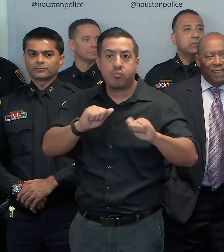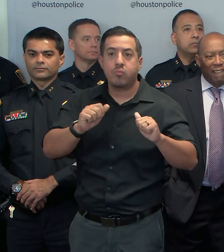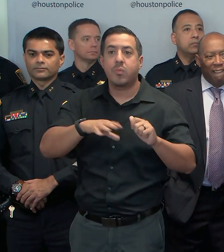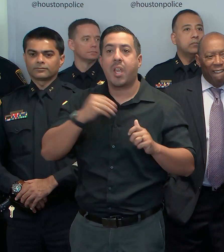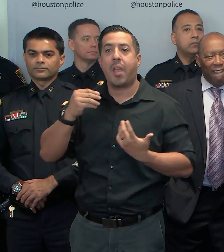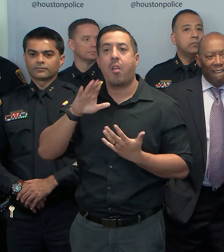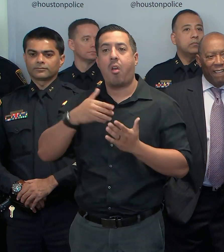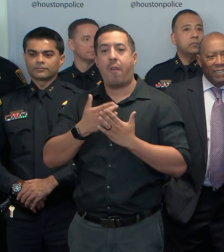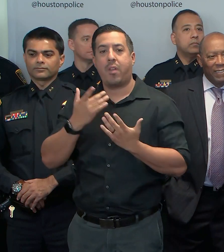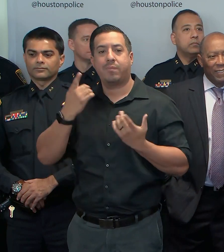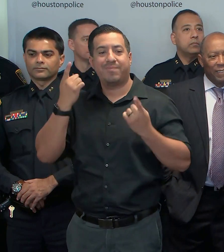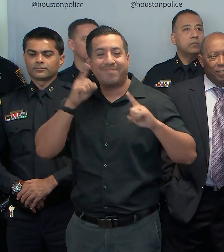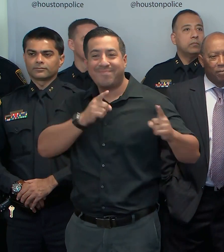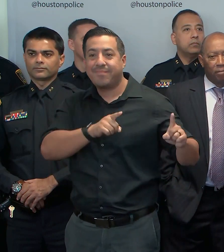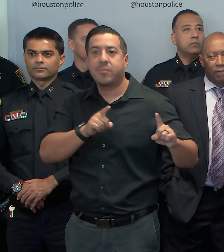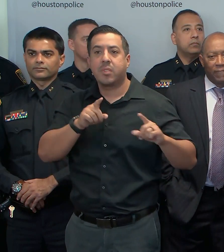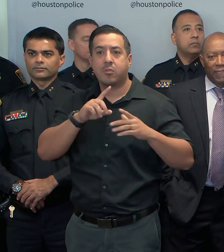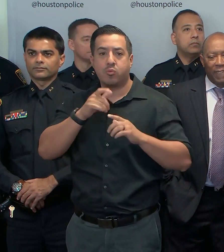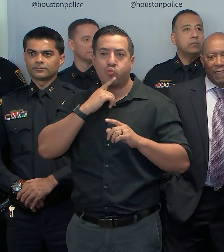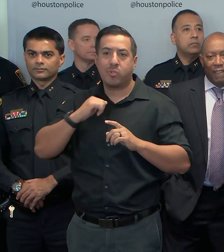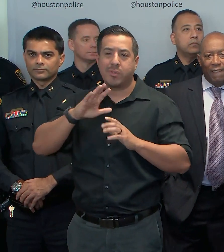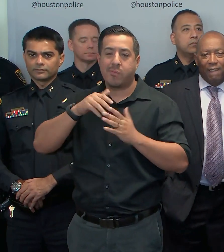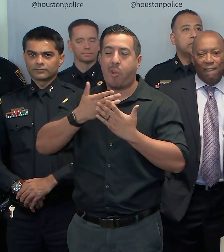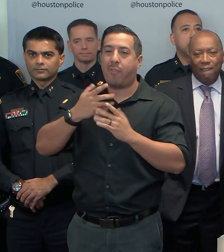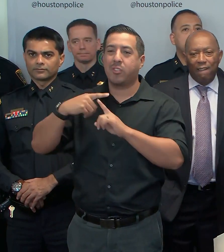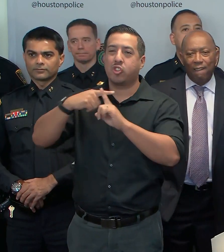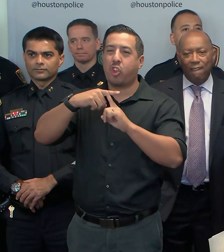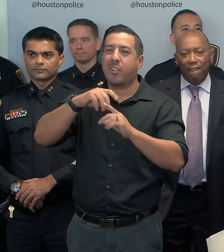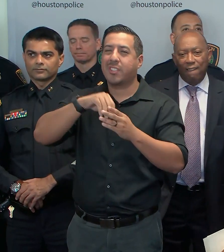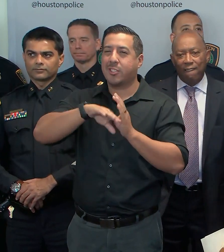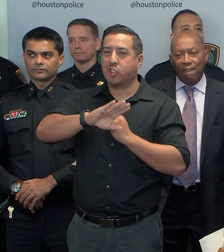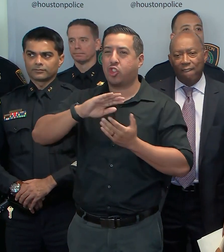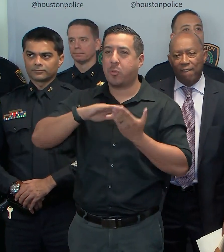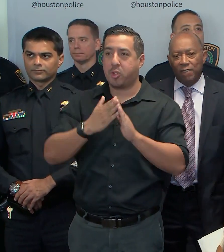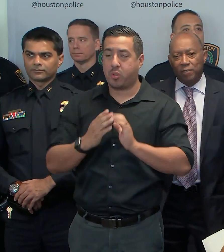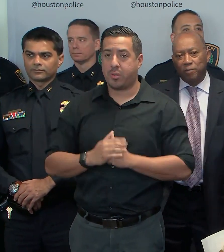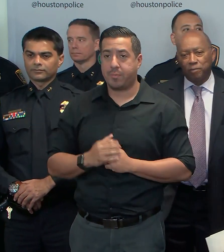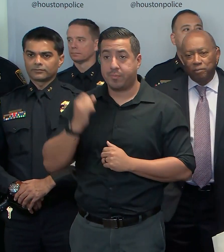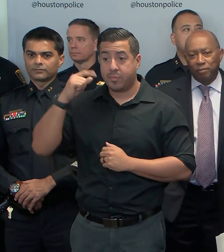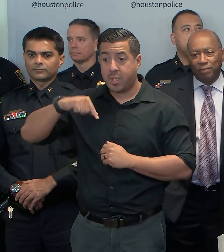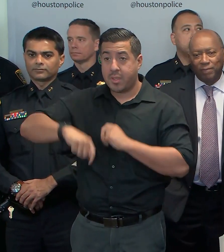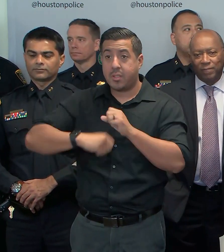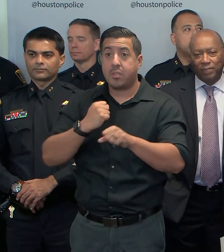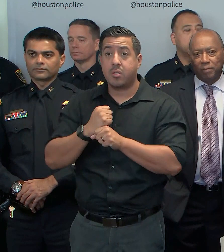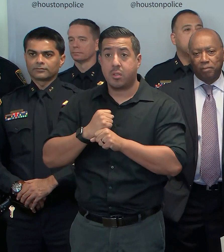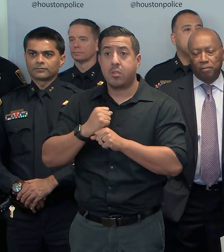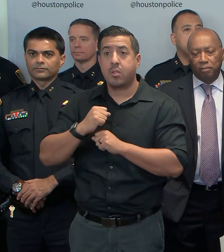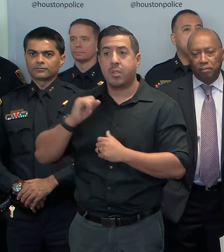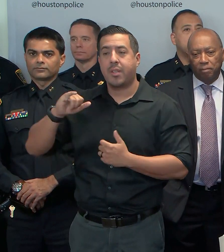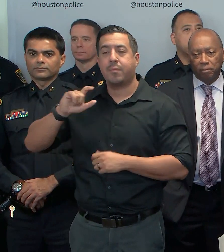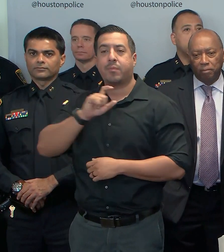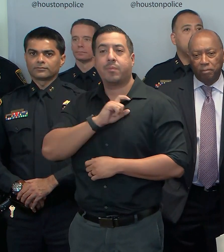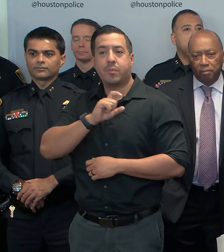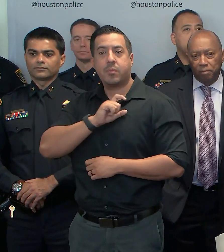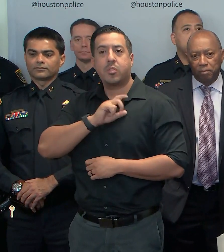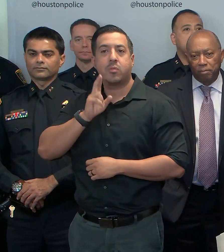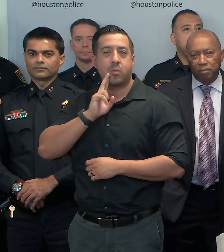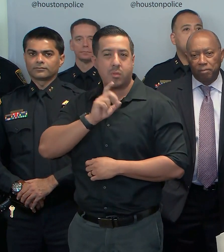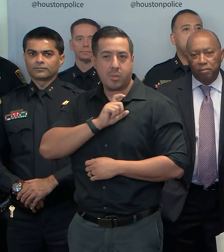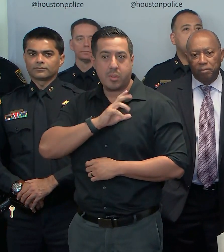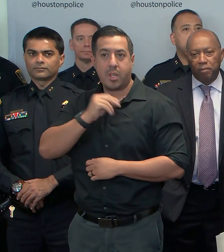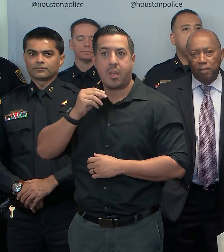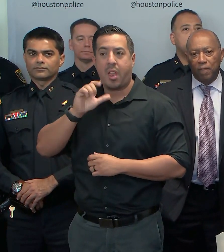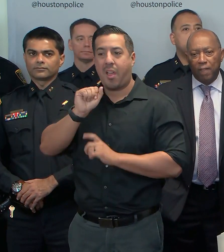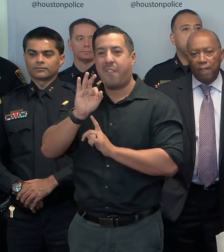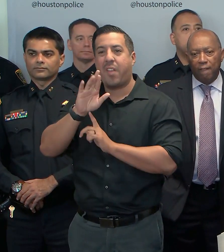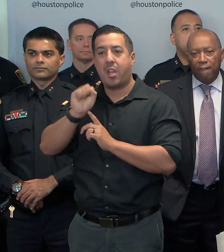of critical incidents throughout targeted Houston communities. This year, HPD's Office of Community Affairs, in